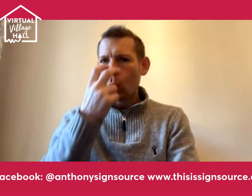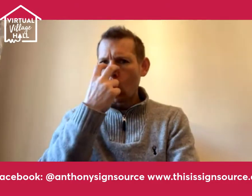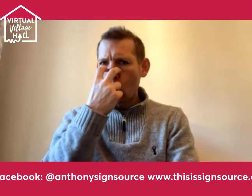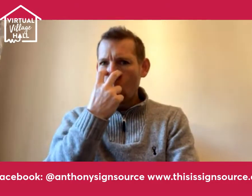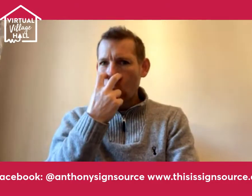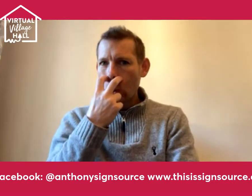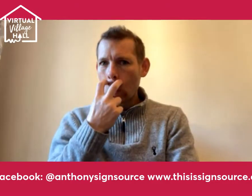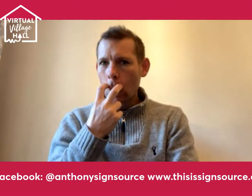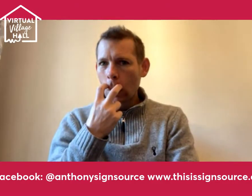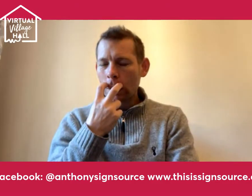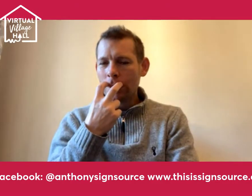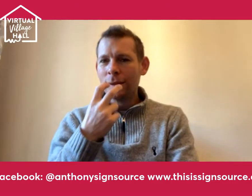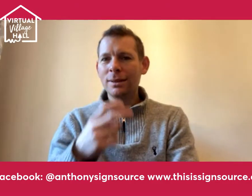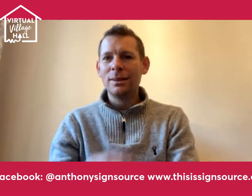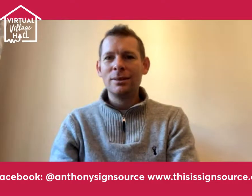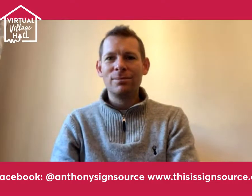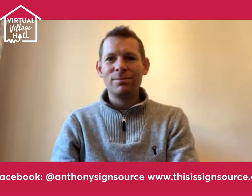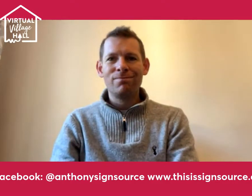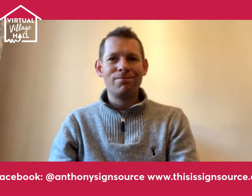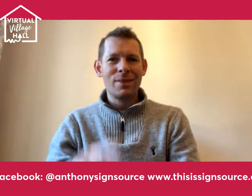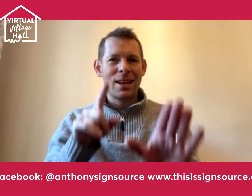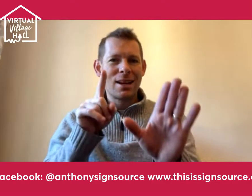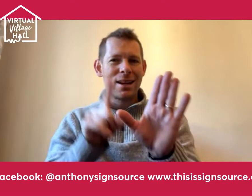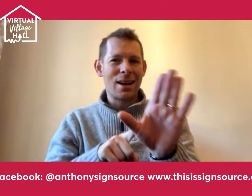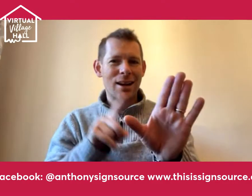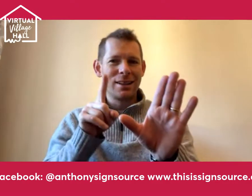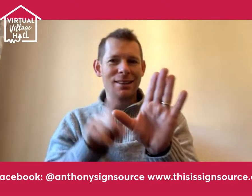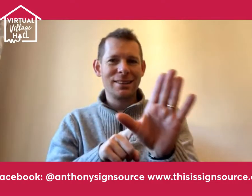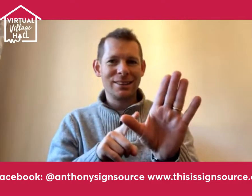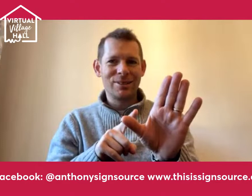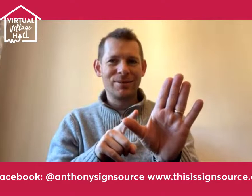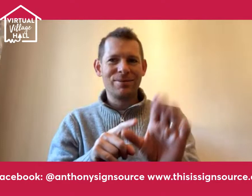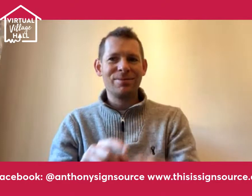young. Old and young.